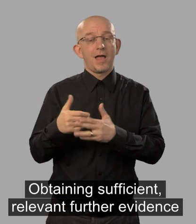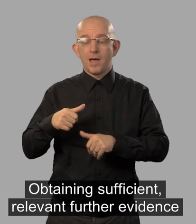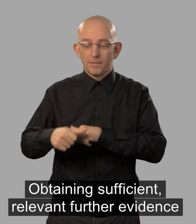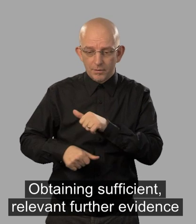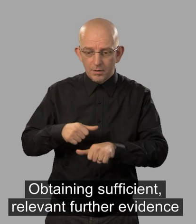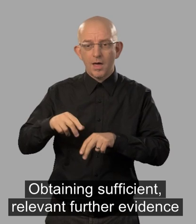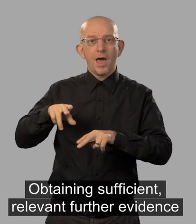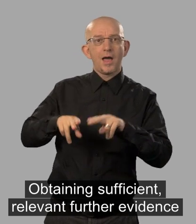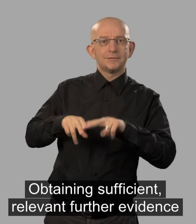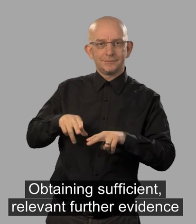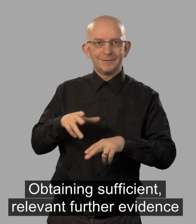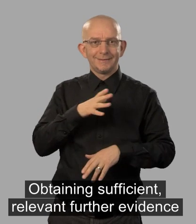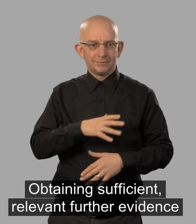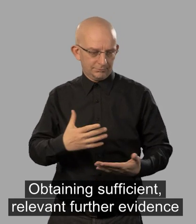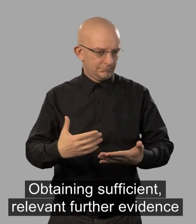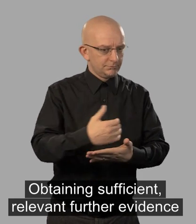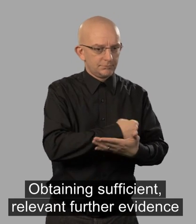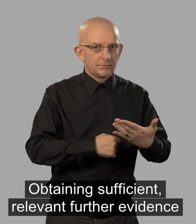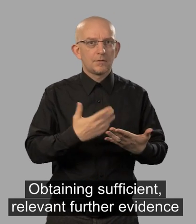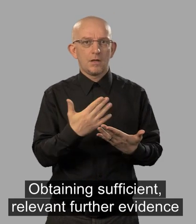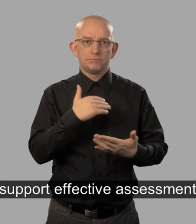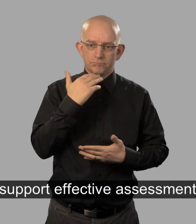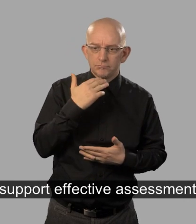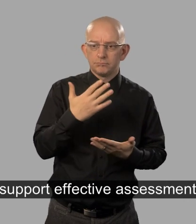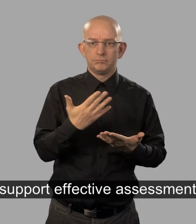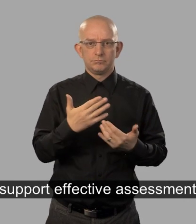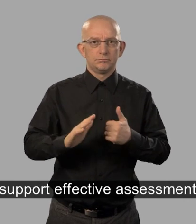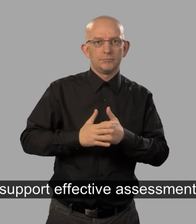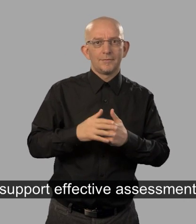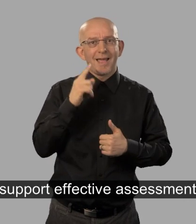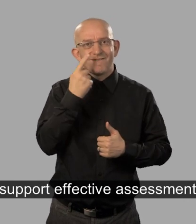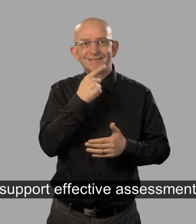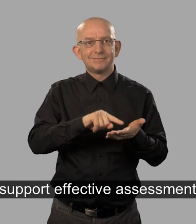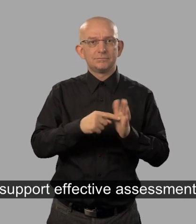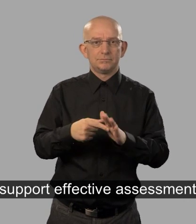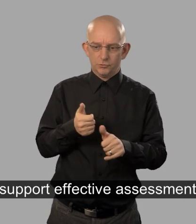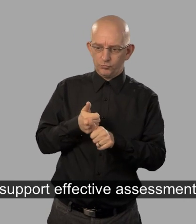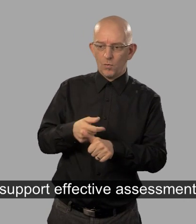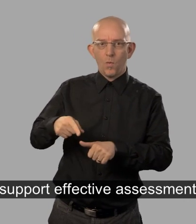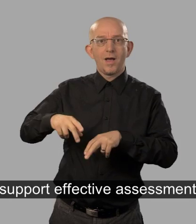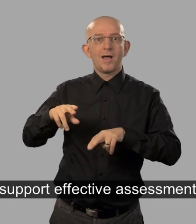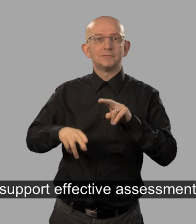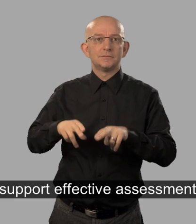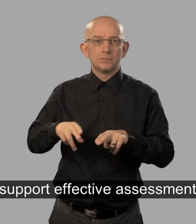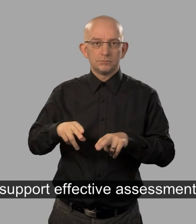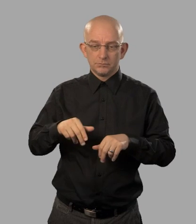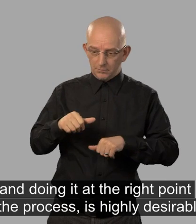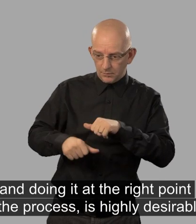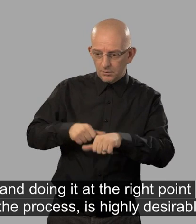Obtaining sufficient, relevant further evidence to support effective assessments and doing it at the right point